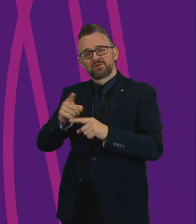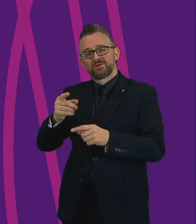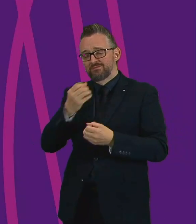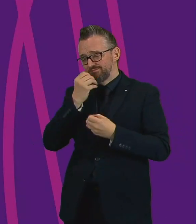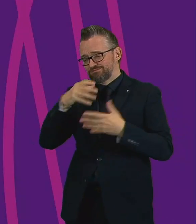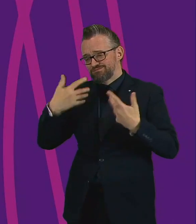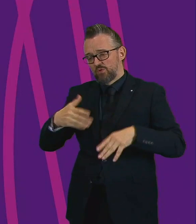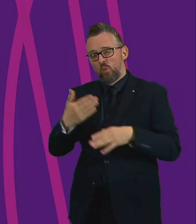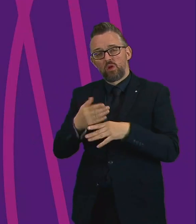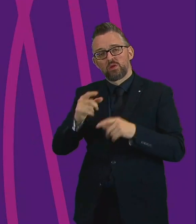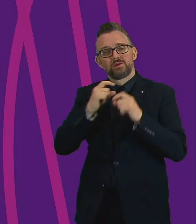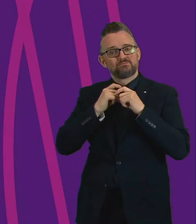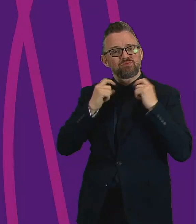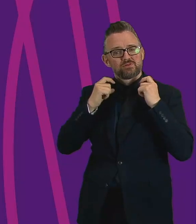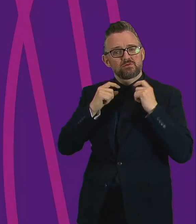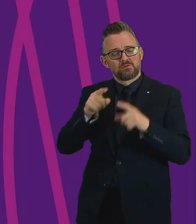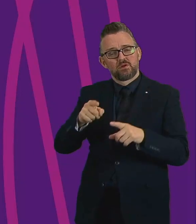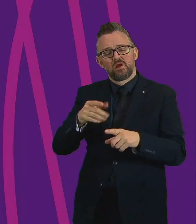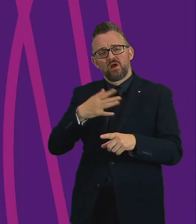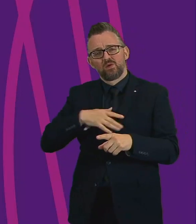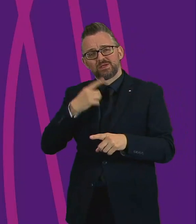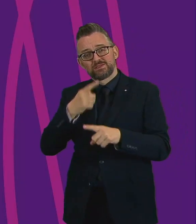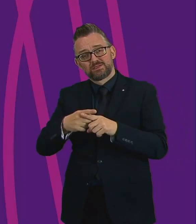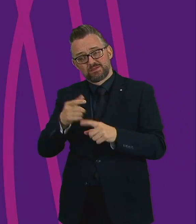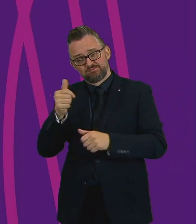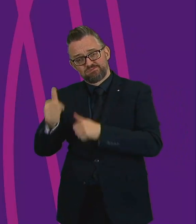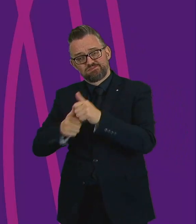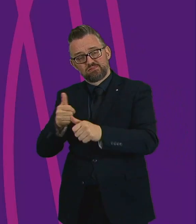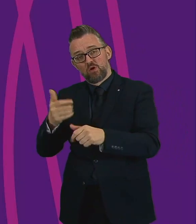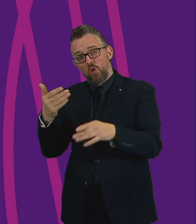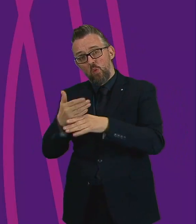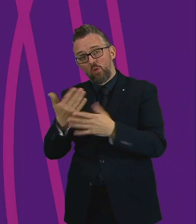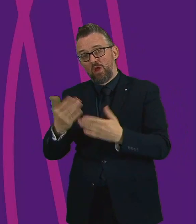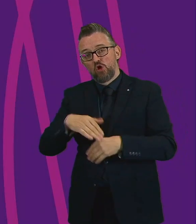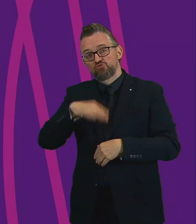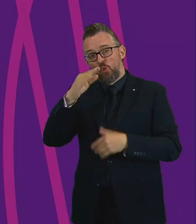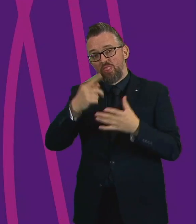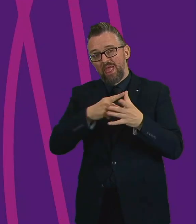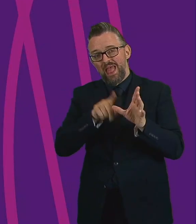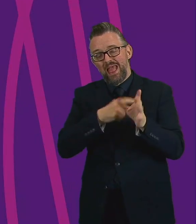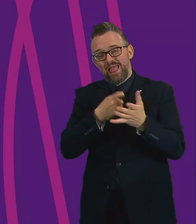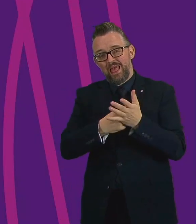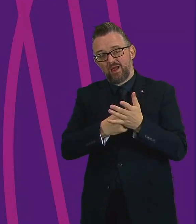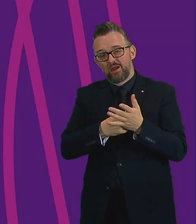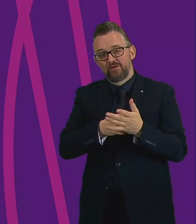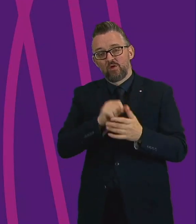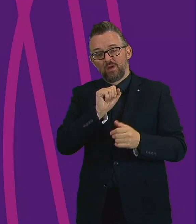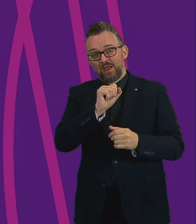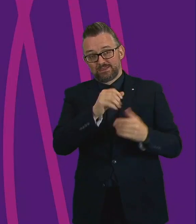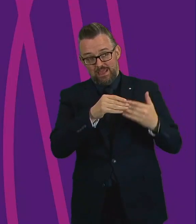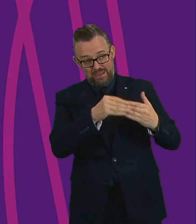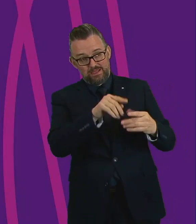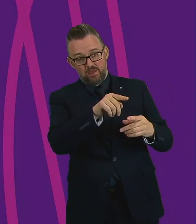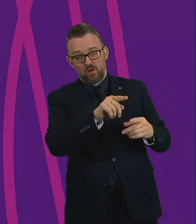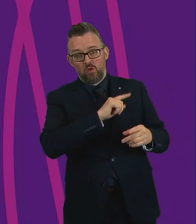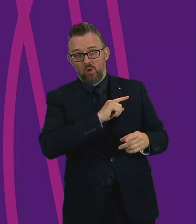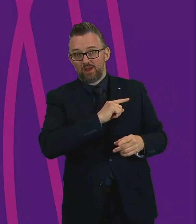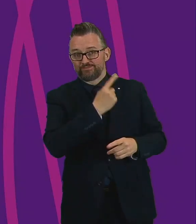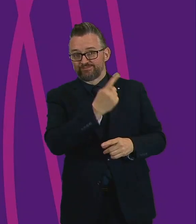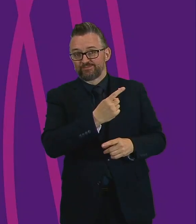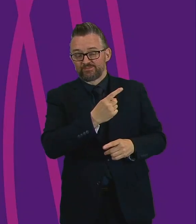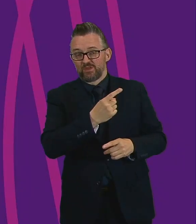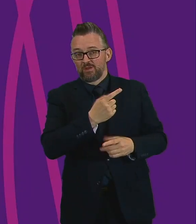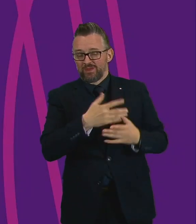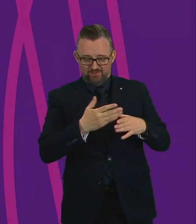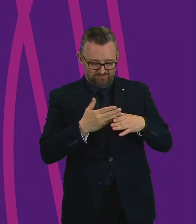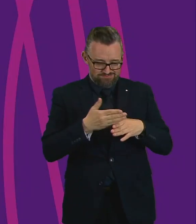Preston. Would you also commend the excellent work being done in North Ayrshire under Joe Cullinan's leadership, which is very much